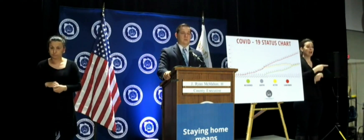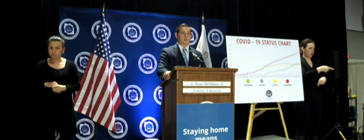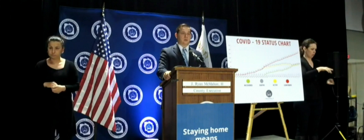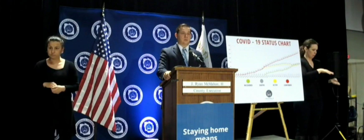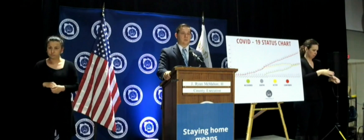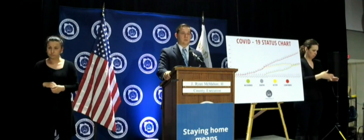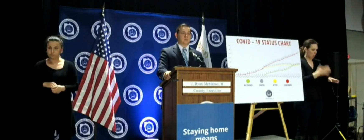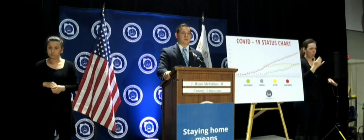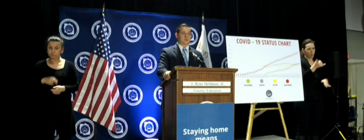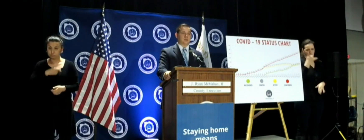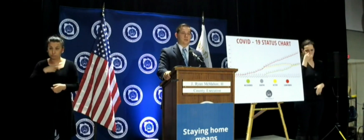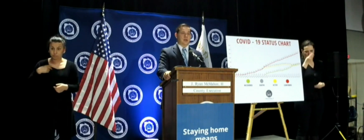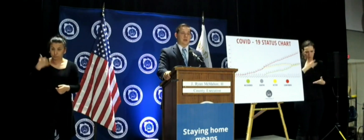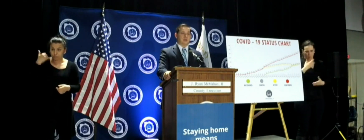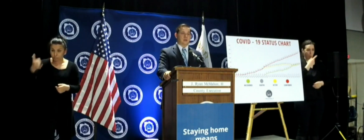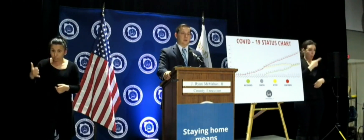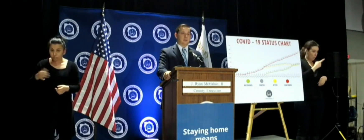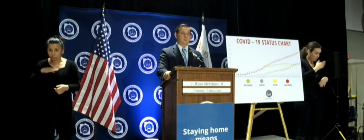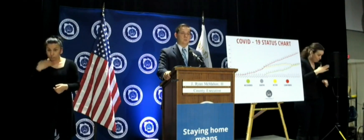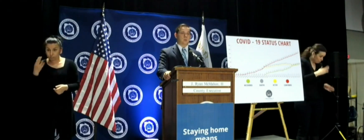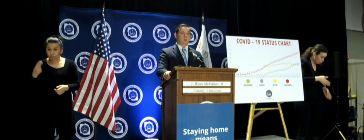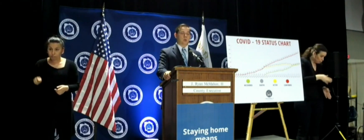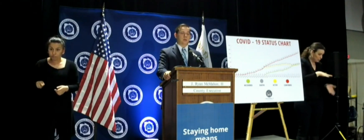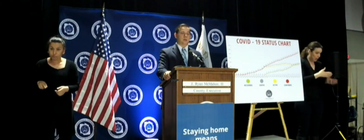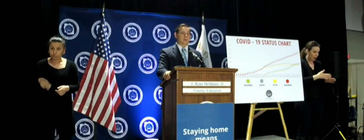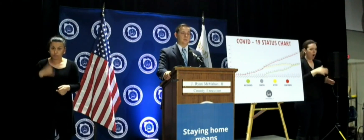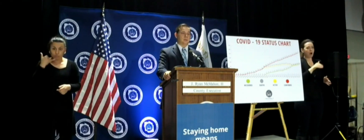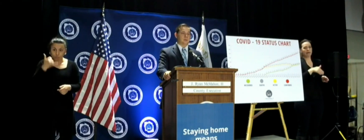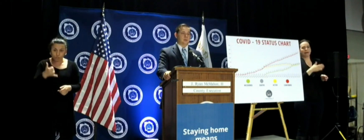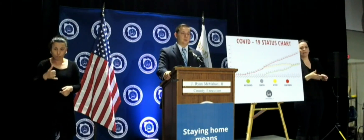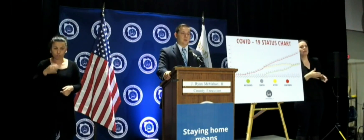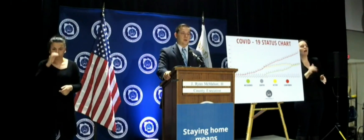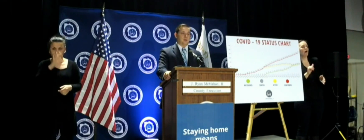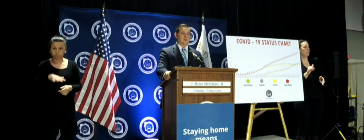yeah, you're in shell shock a little bit, and